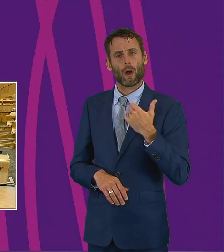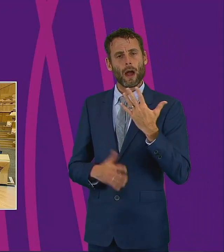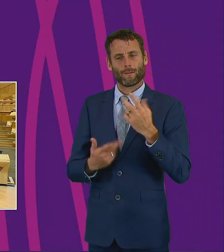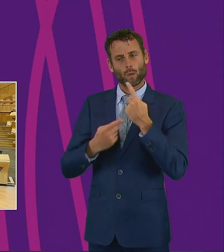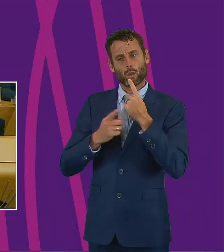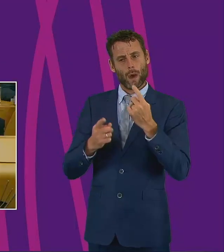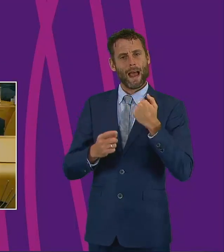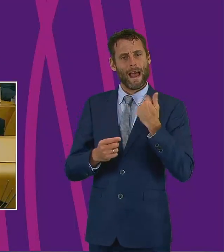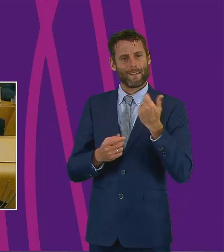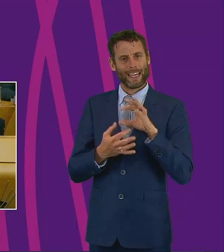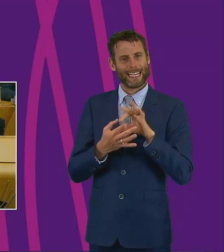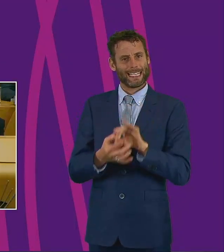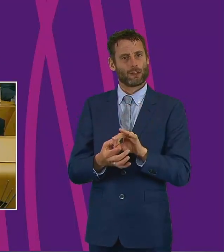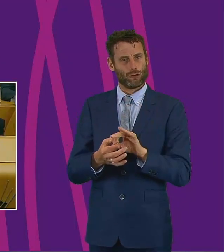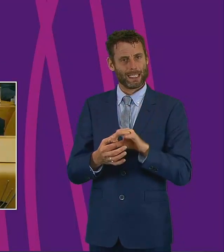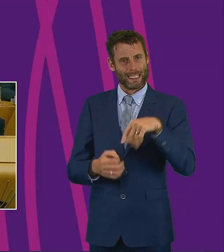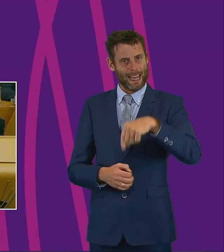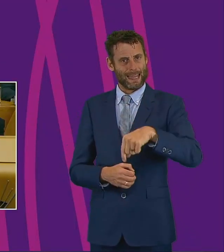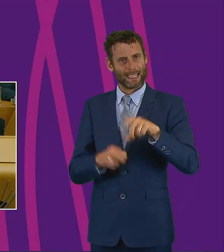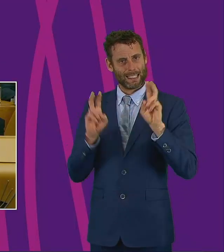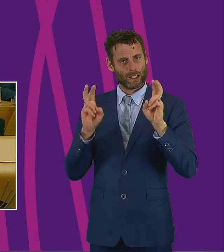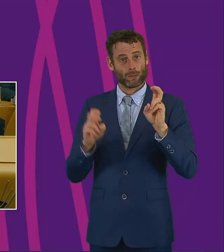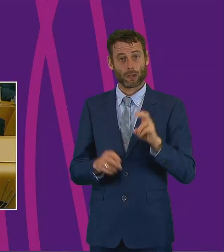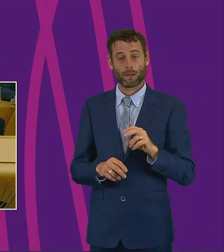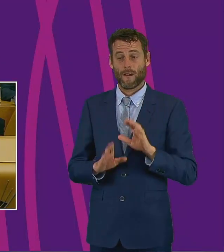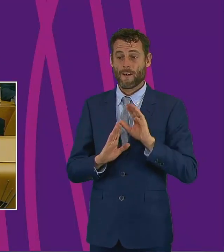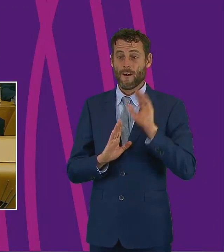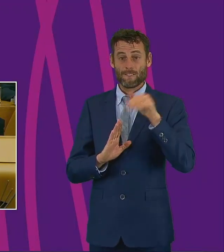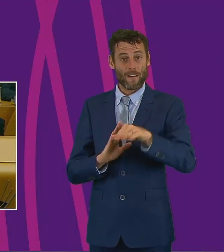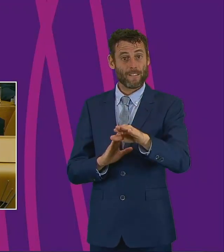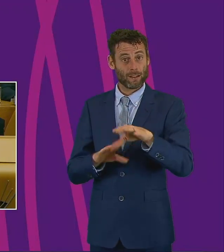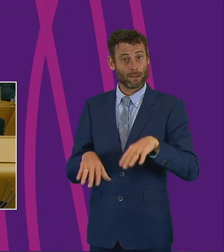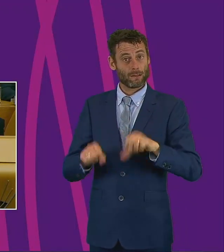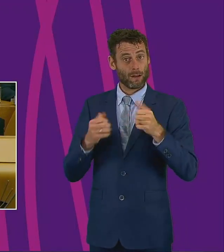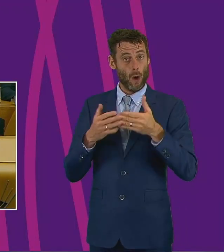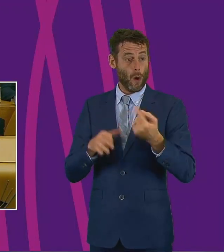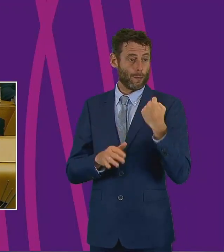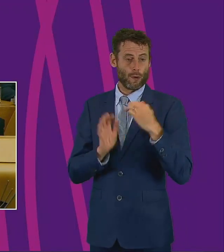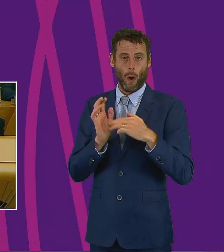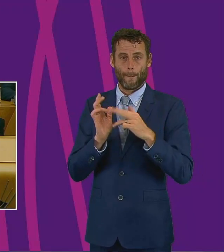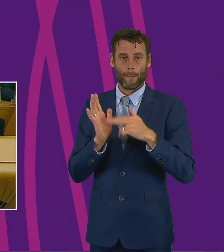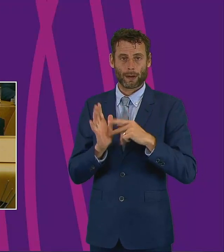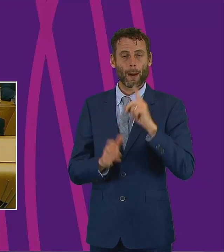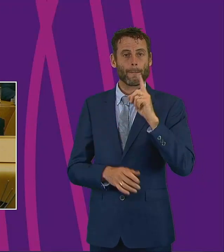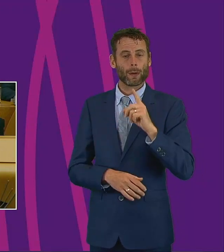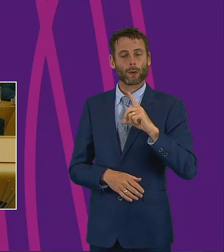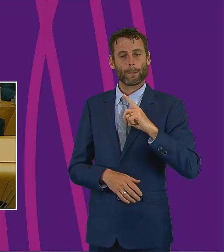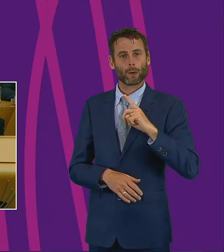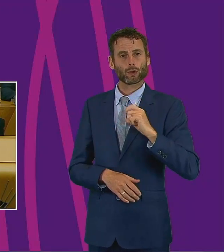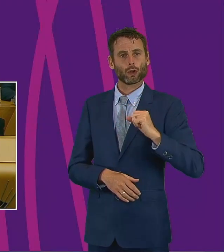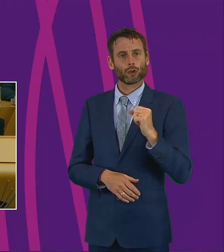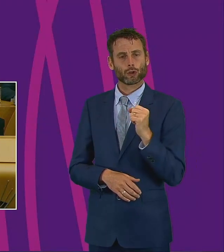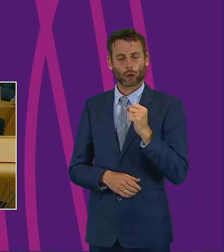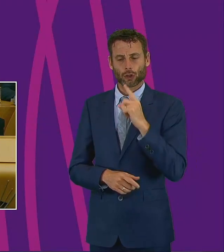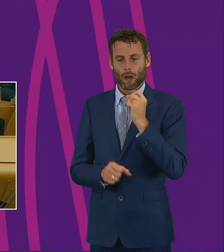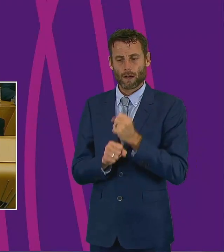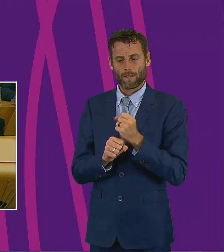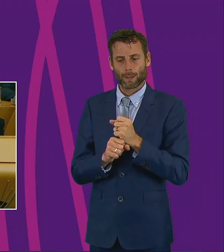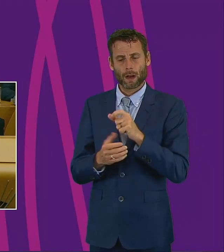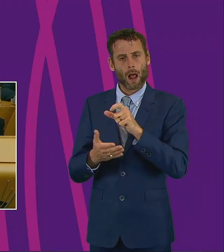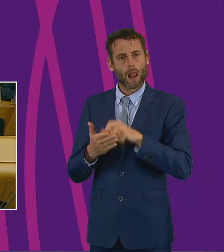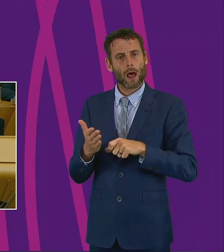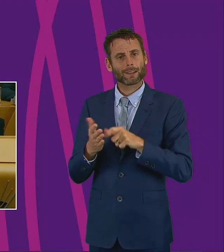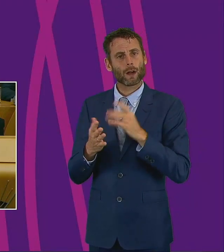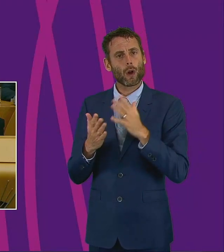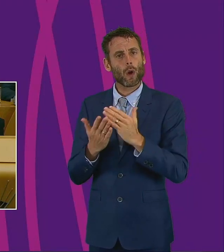First Minister, fun fairs can again operate since last Monday, but due to present Scottish local government licensing laws, show people may